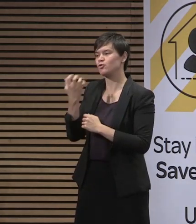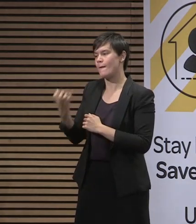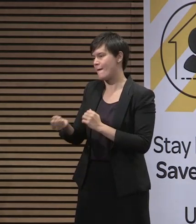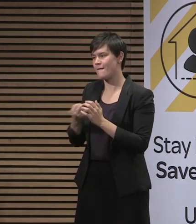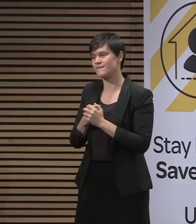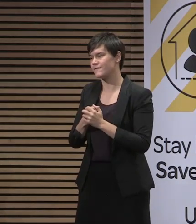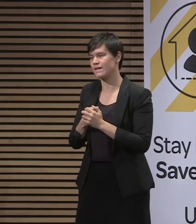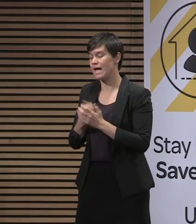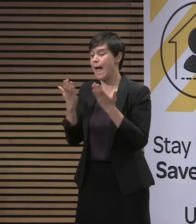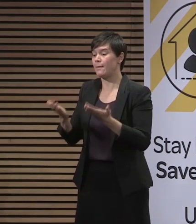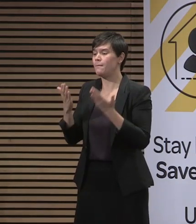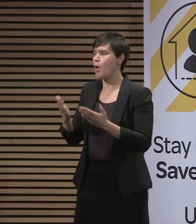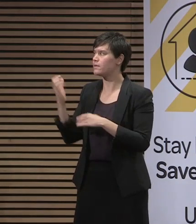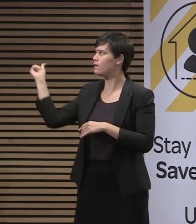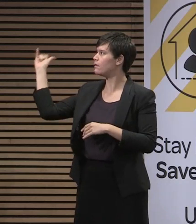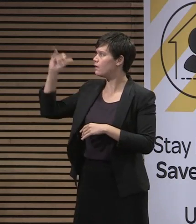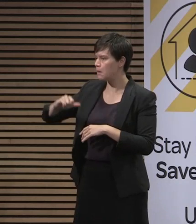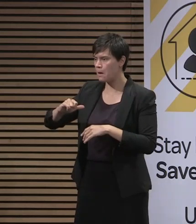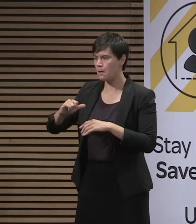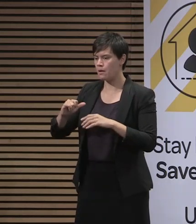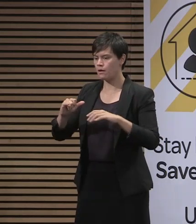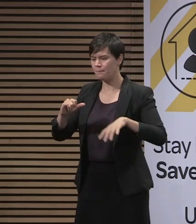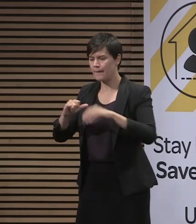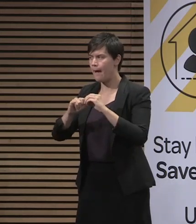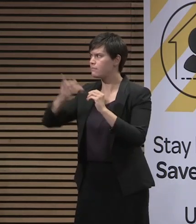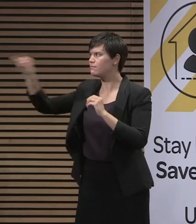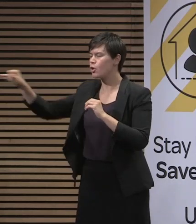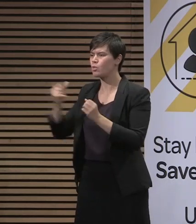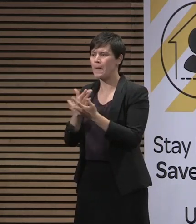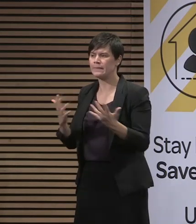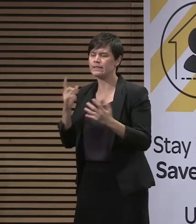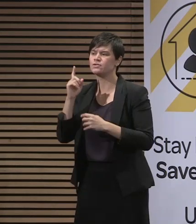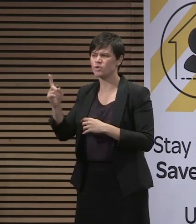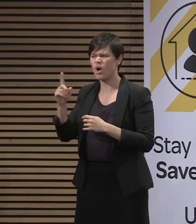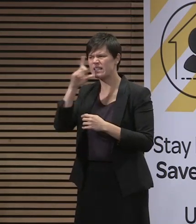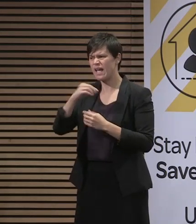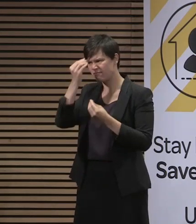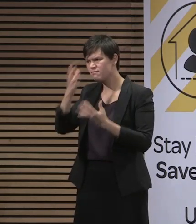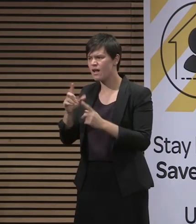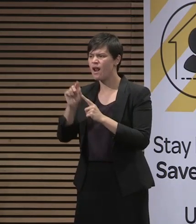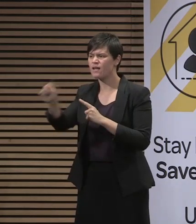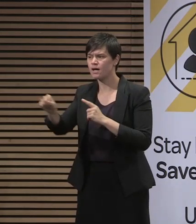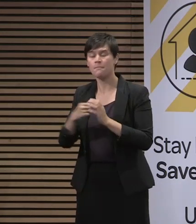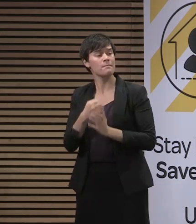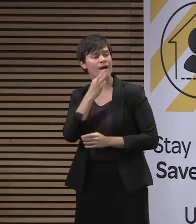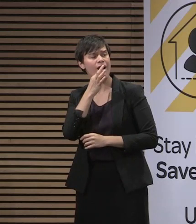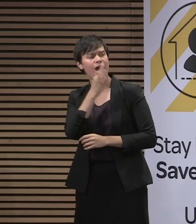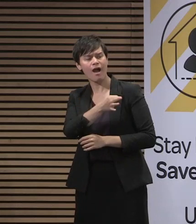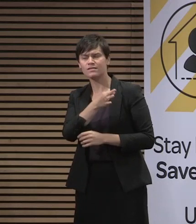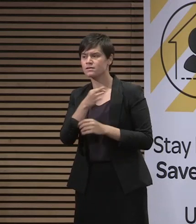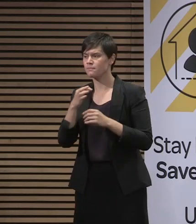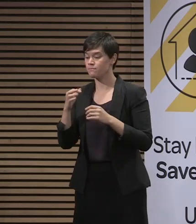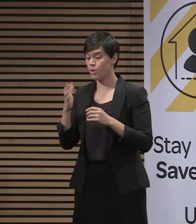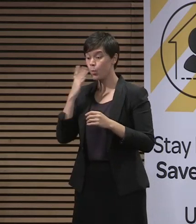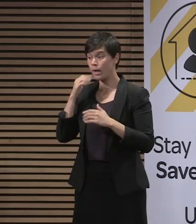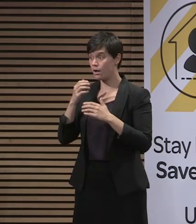my expectation is it will be similar to what we've had in the past few days. A question about postnatal care. Yeah. Do you recognise how important it